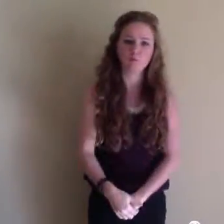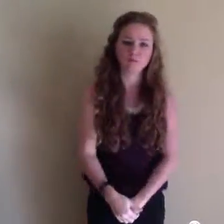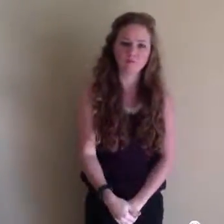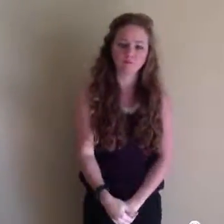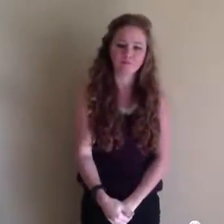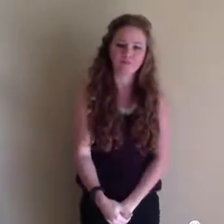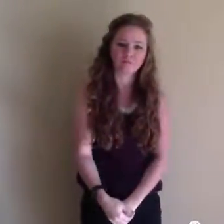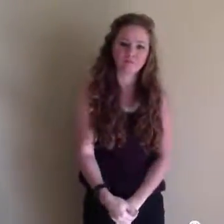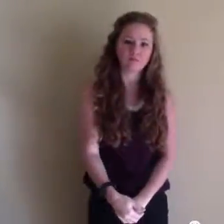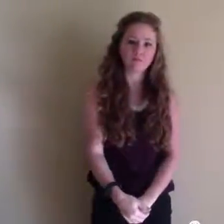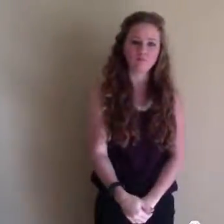revolt?